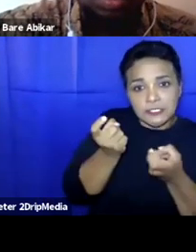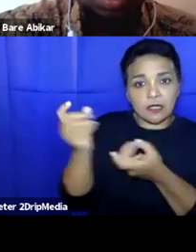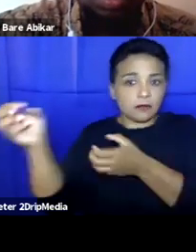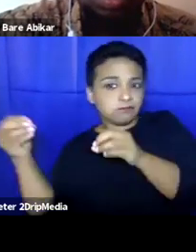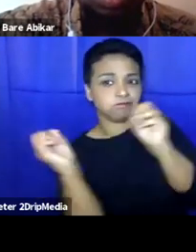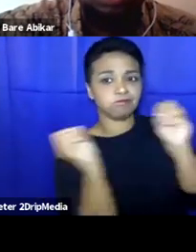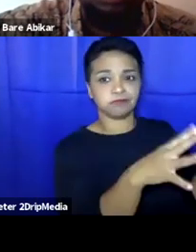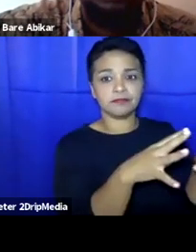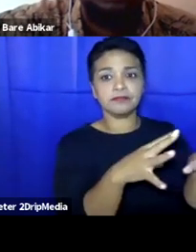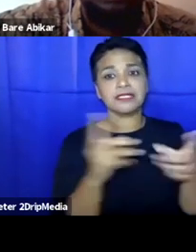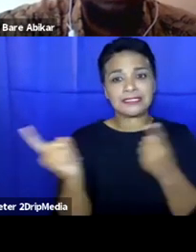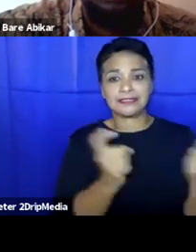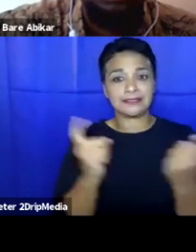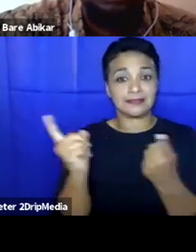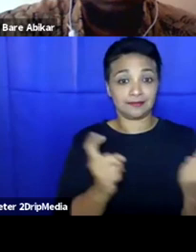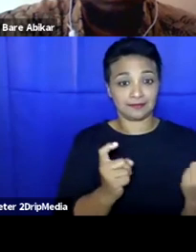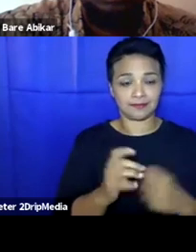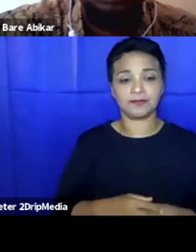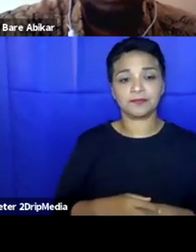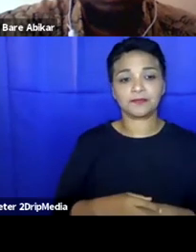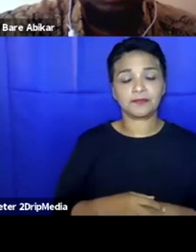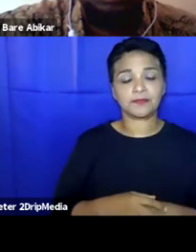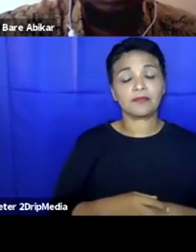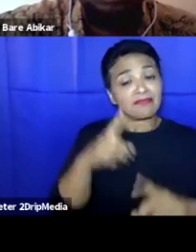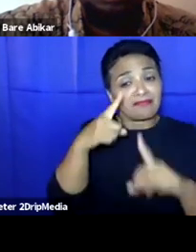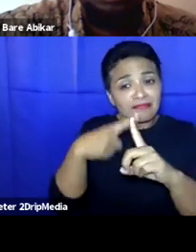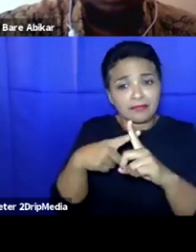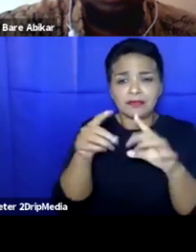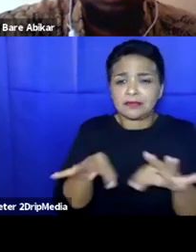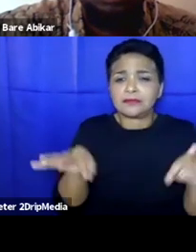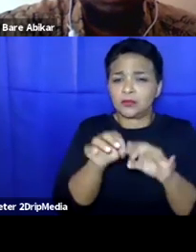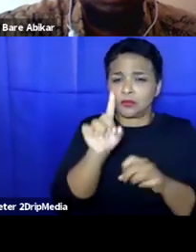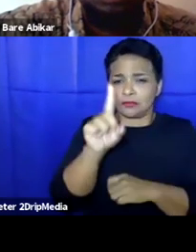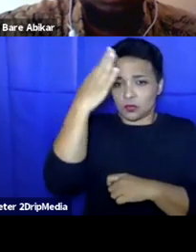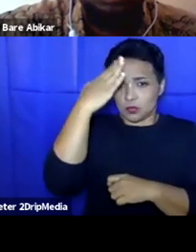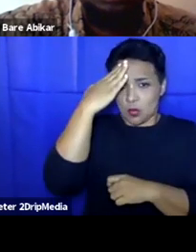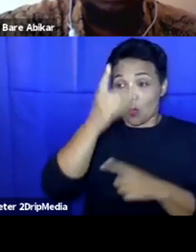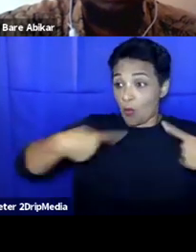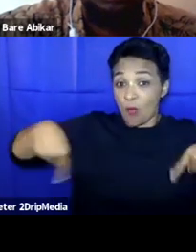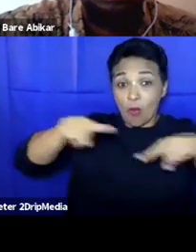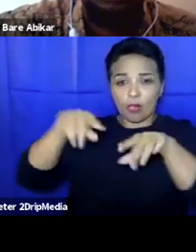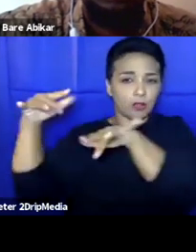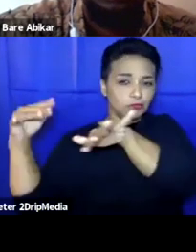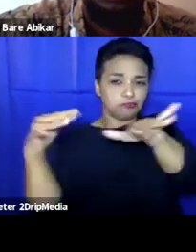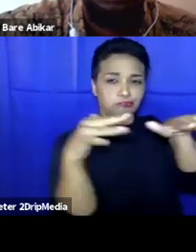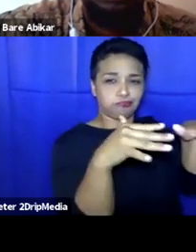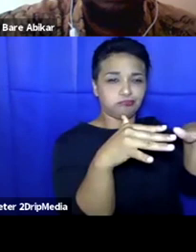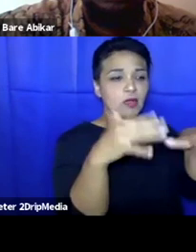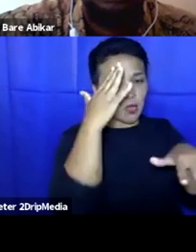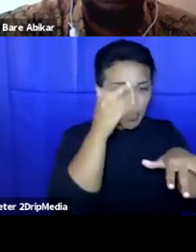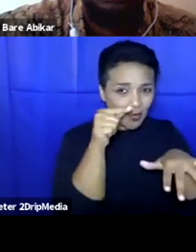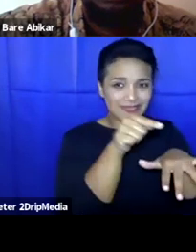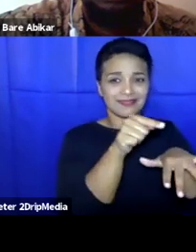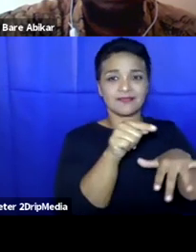channel is the only one open to them, they essentially end up all in the same basket, creating